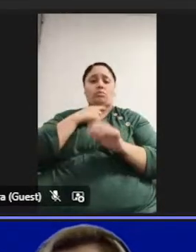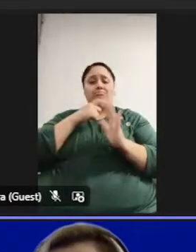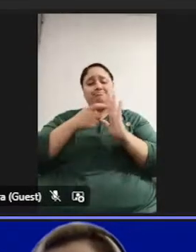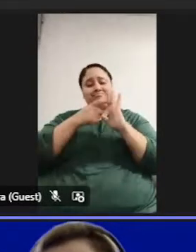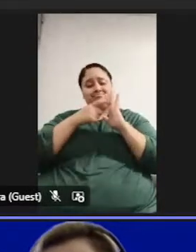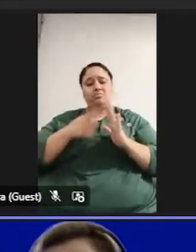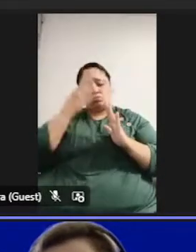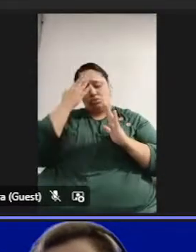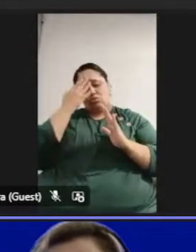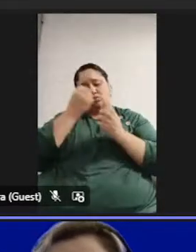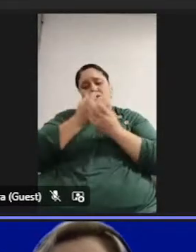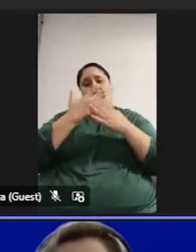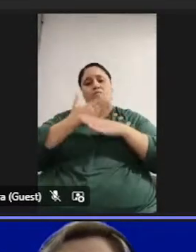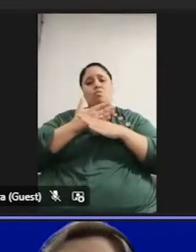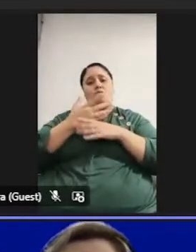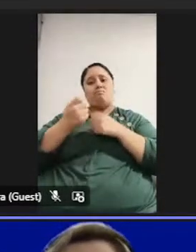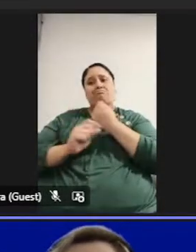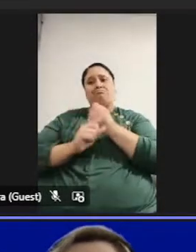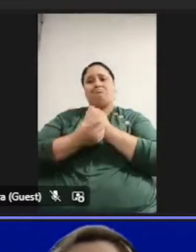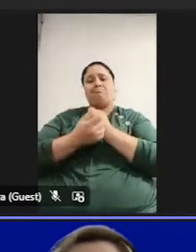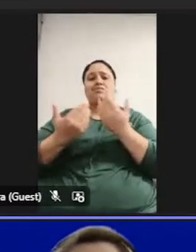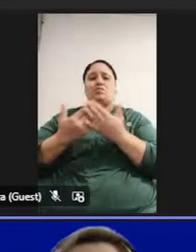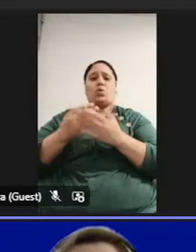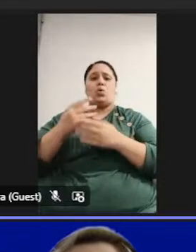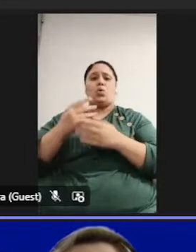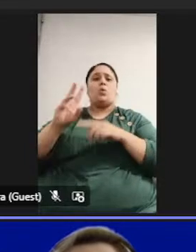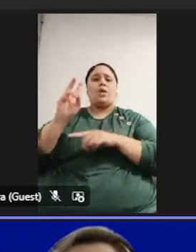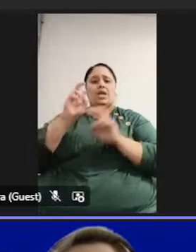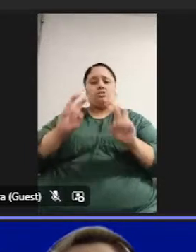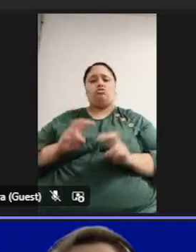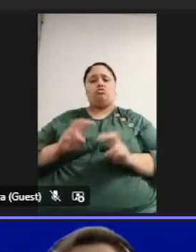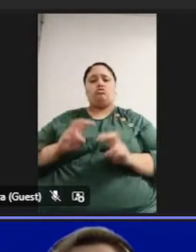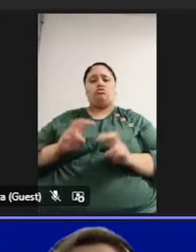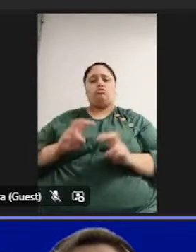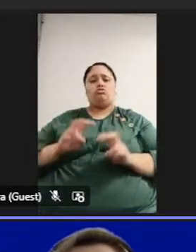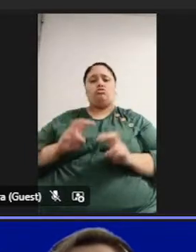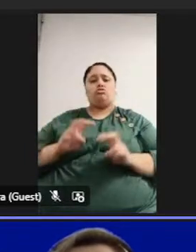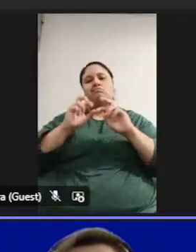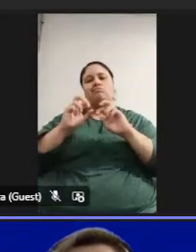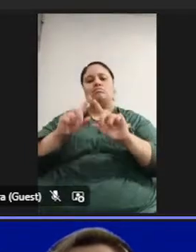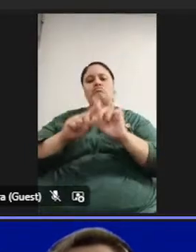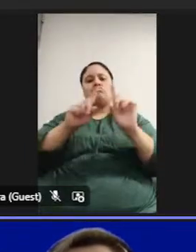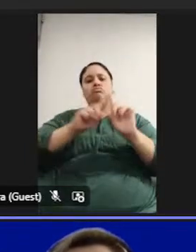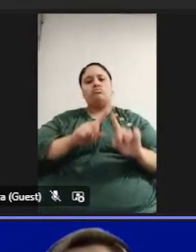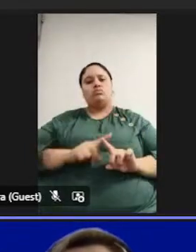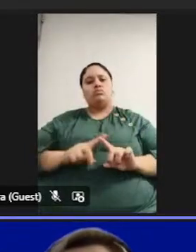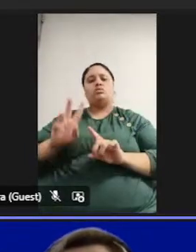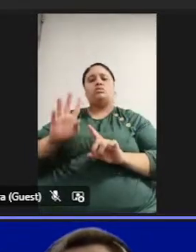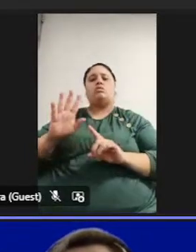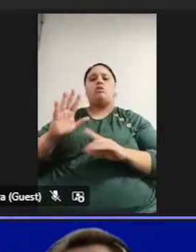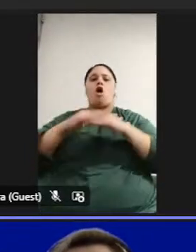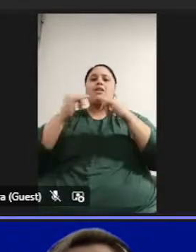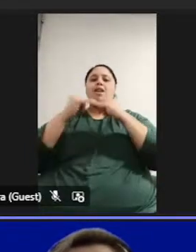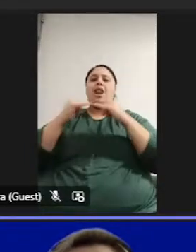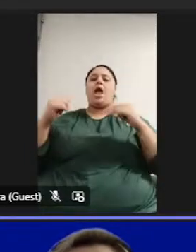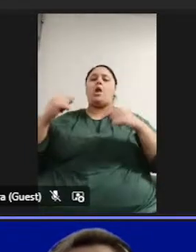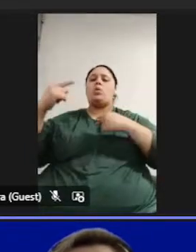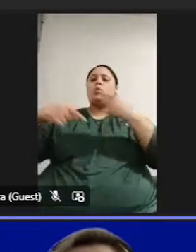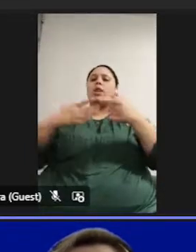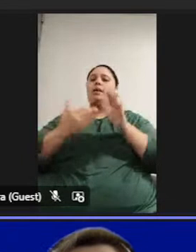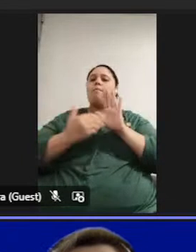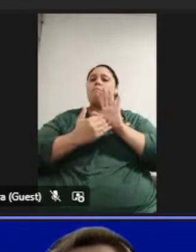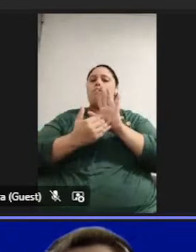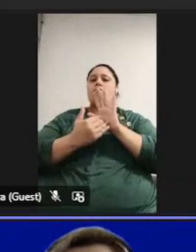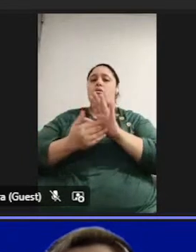place in terms of wheeling. So ESCOM has been exploring a virtual wheeling model. While that provides could provide ease in terms